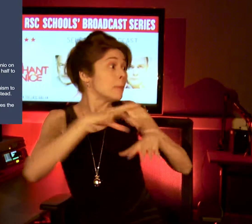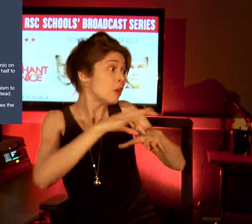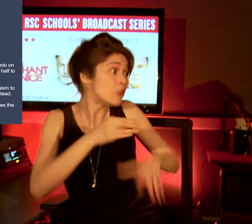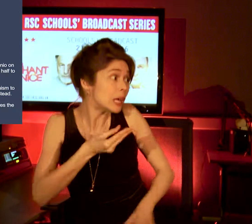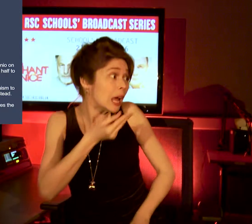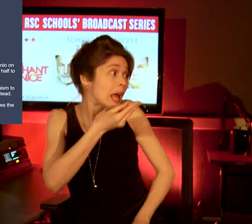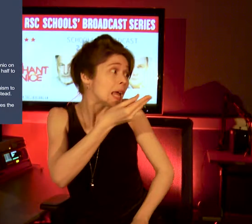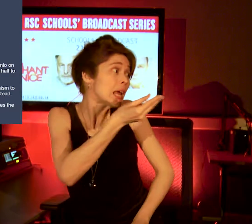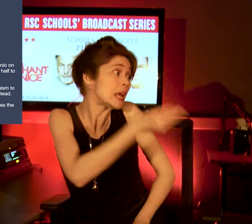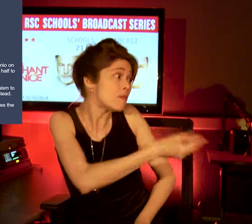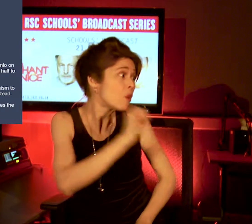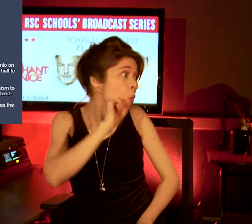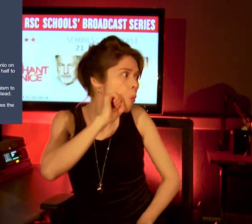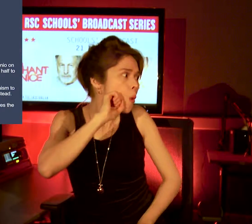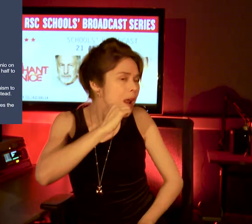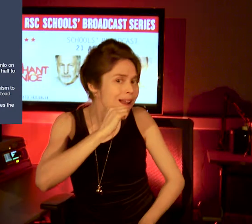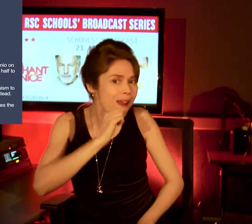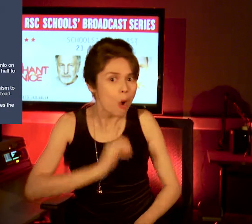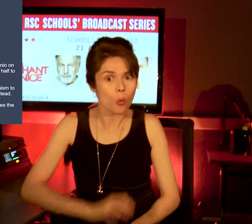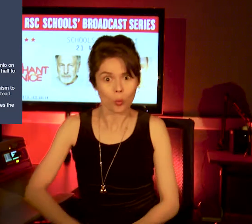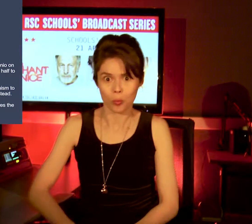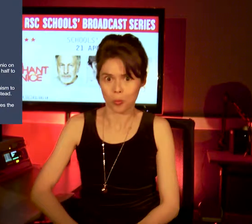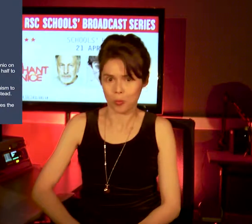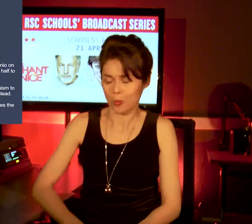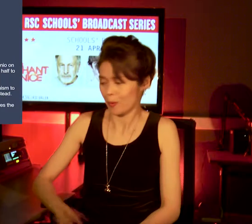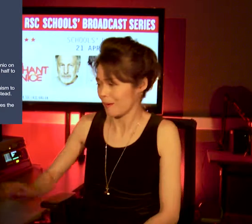not realising that Balthazar is Portia.